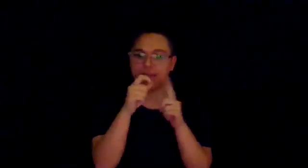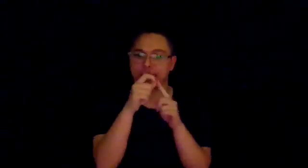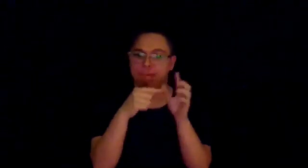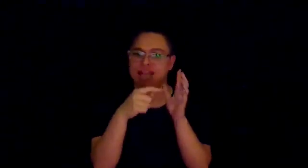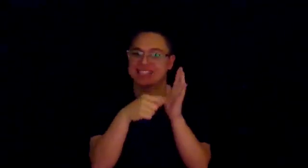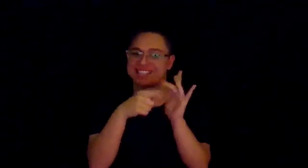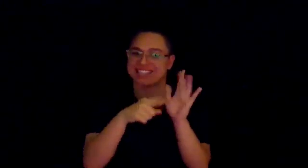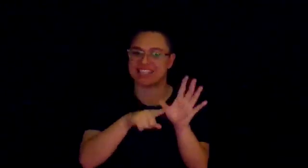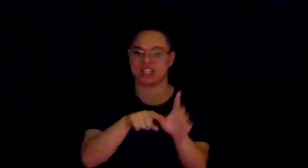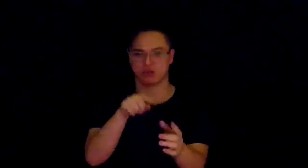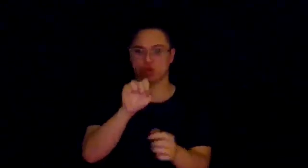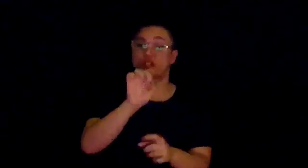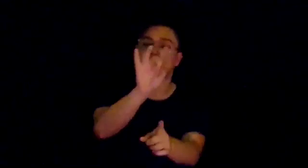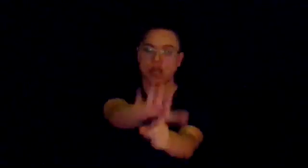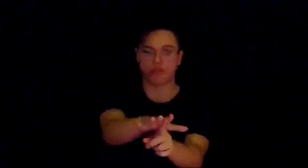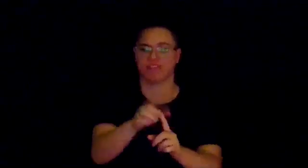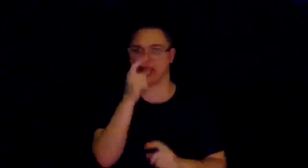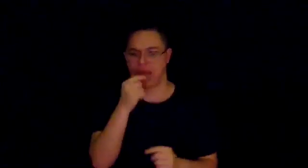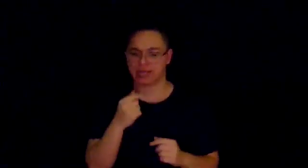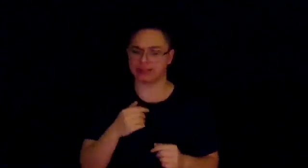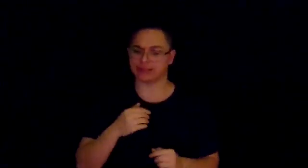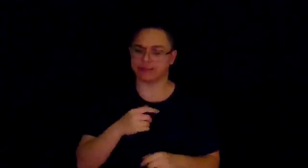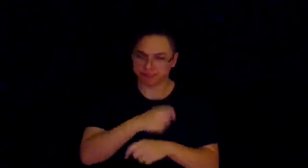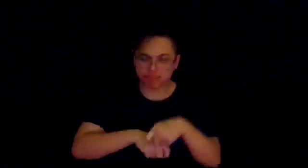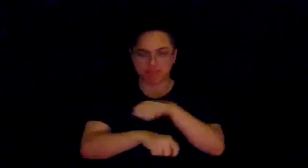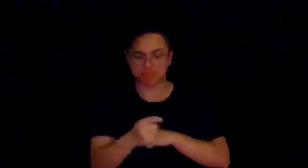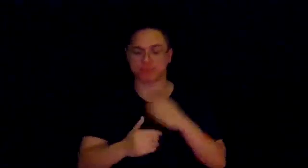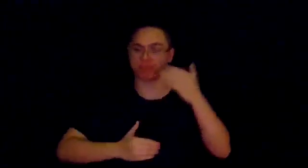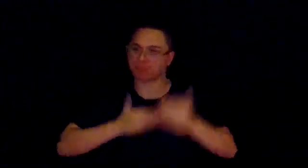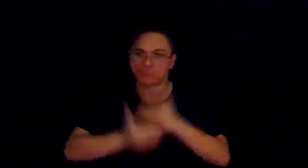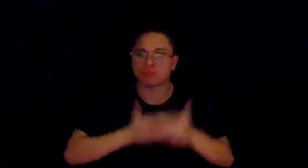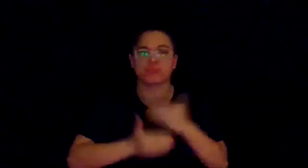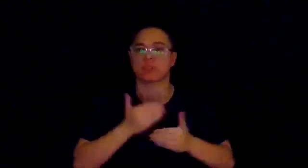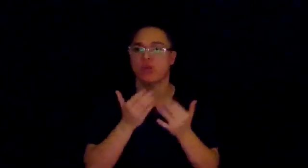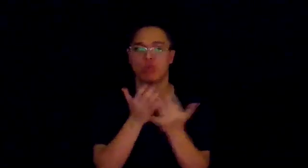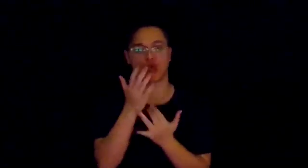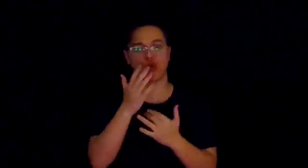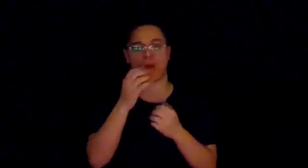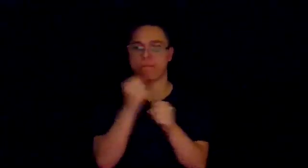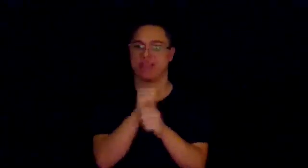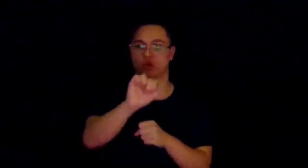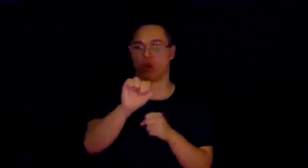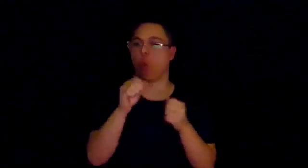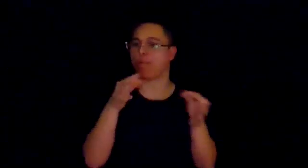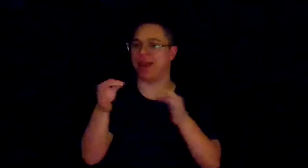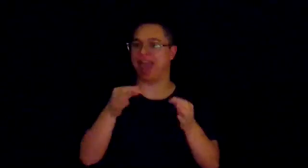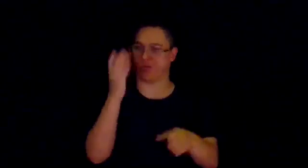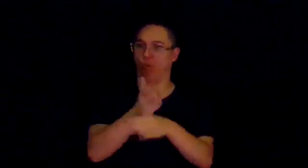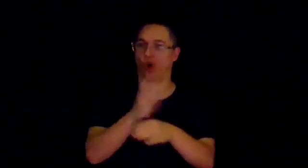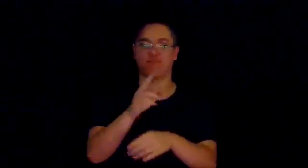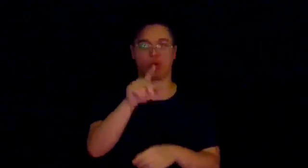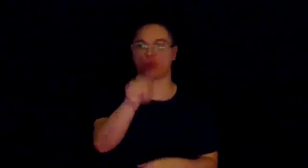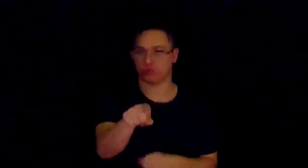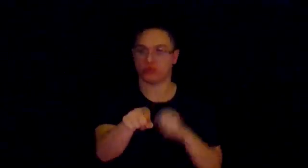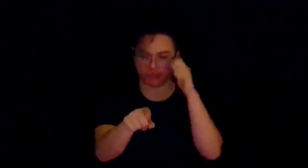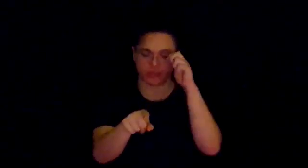we'll be looking at your capacity and what you as an individual can do. And we'll